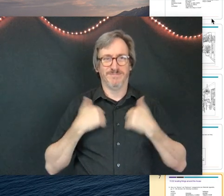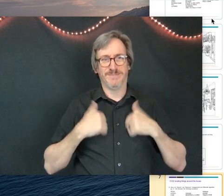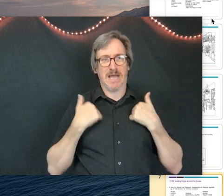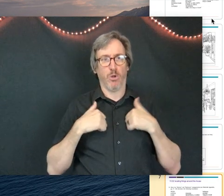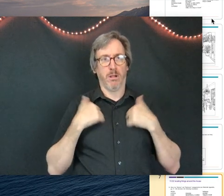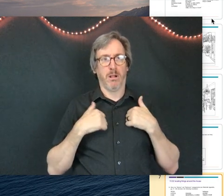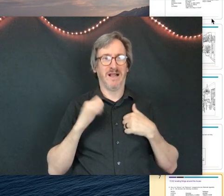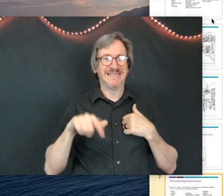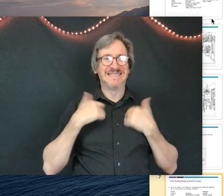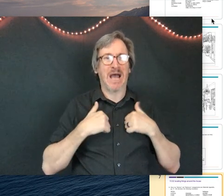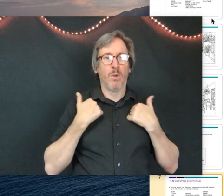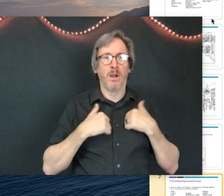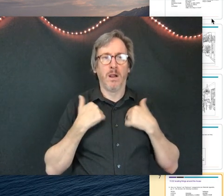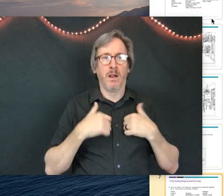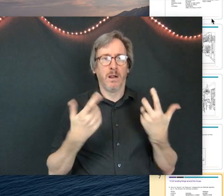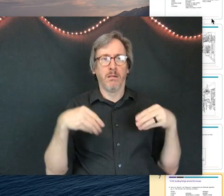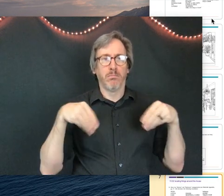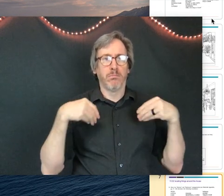Towel.